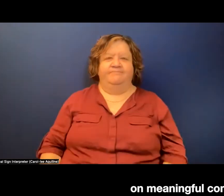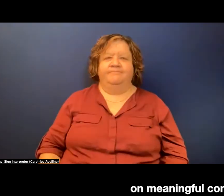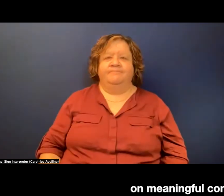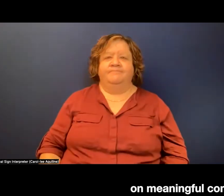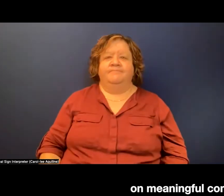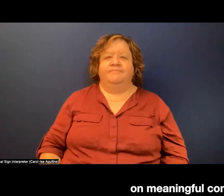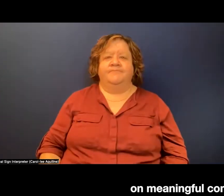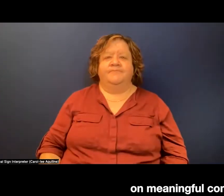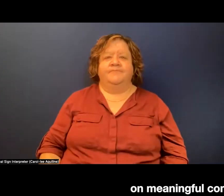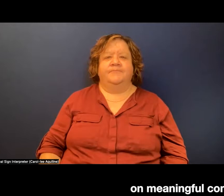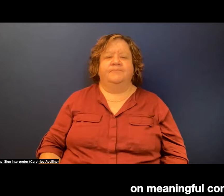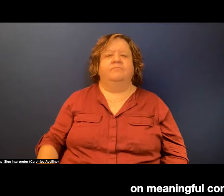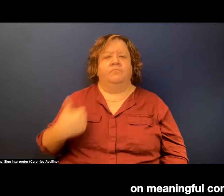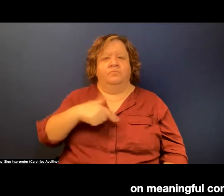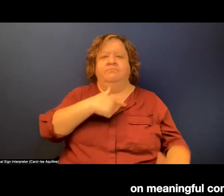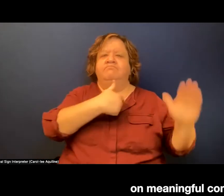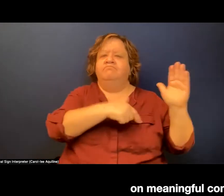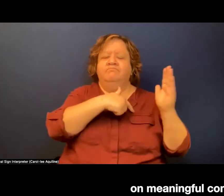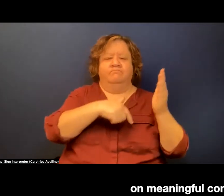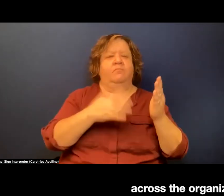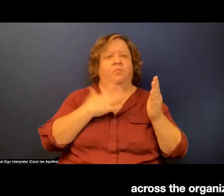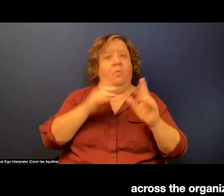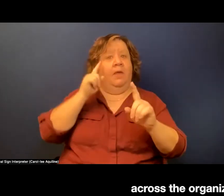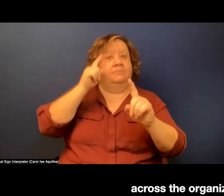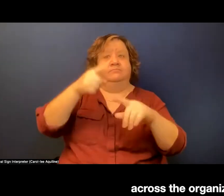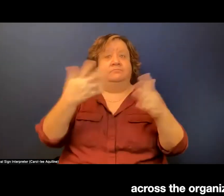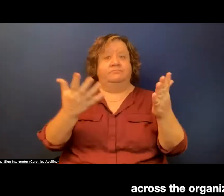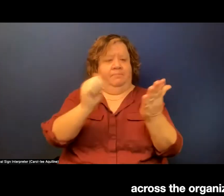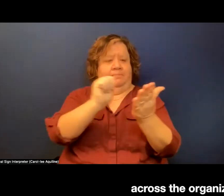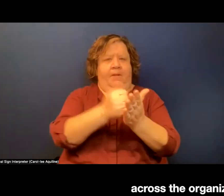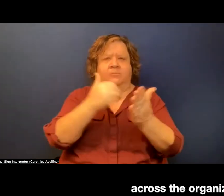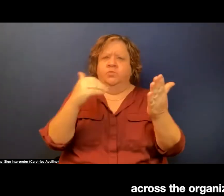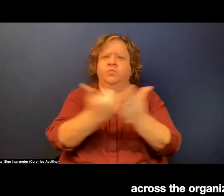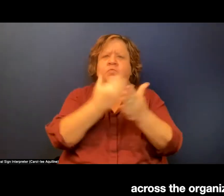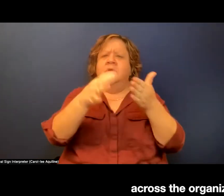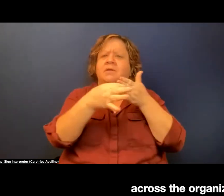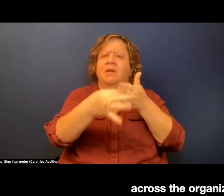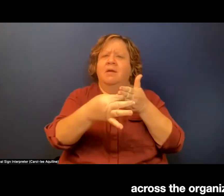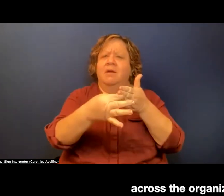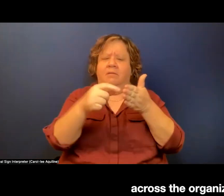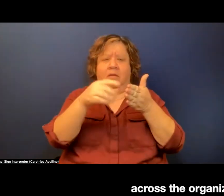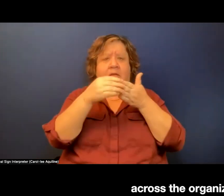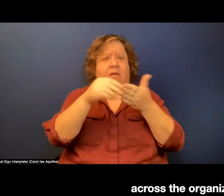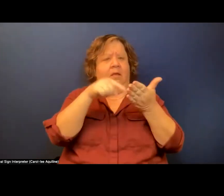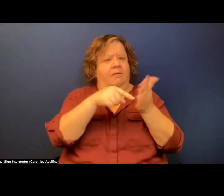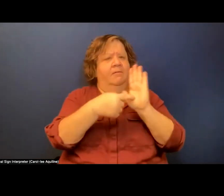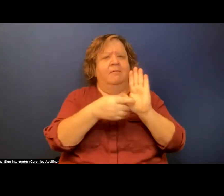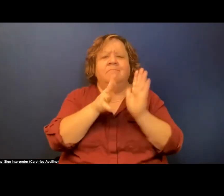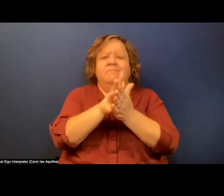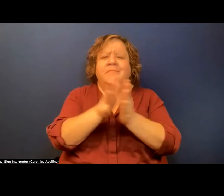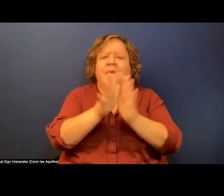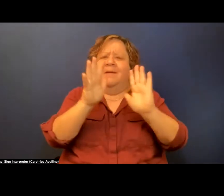on meaningful consultation with people with disabilities that we will share across the organisation and encourage our